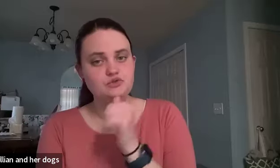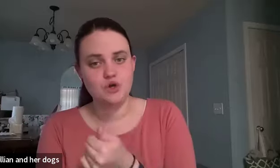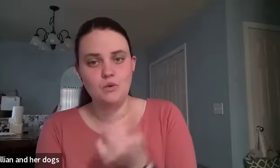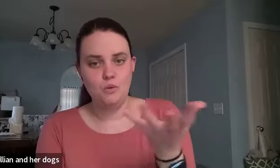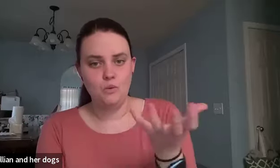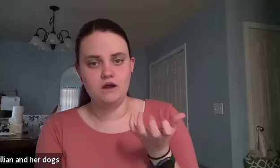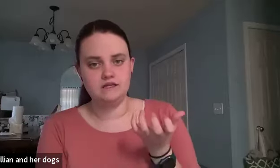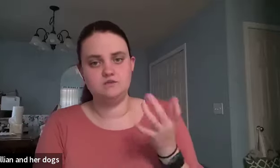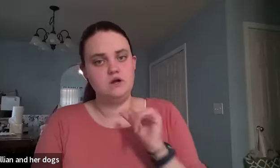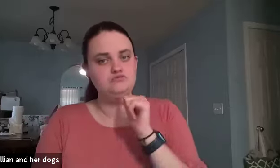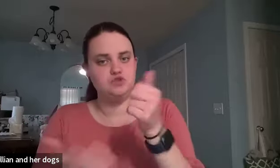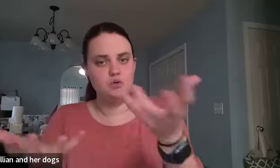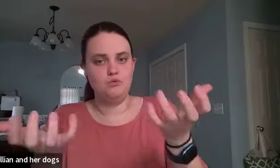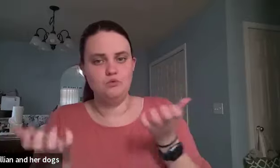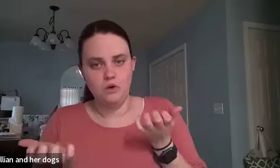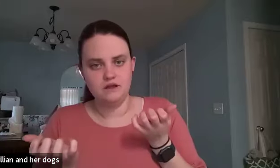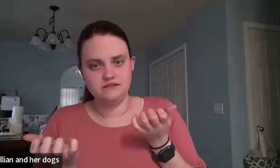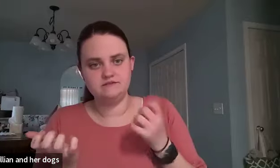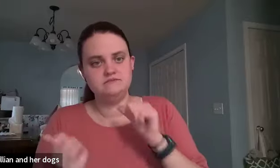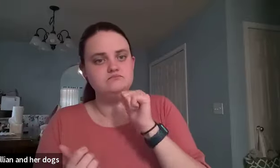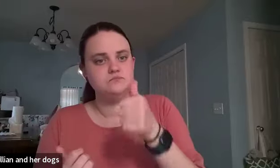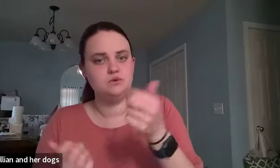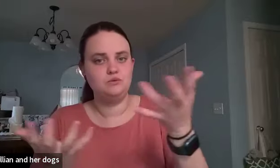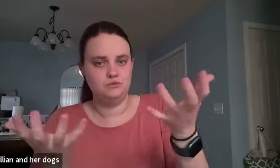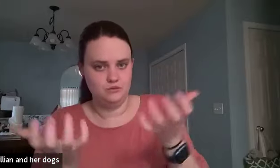do don't want as well. Don't want.